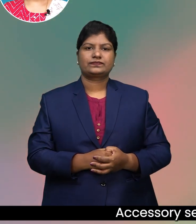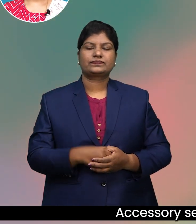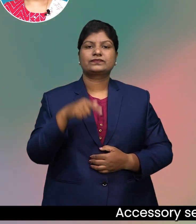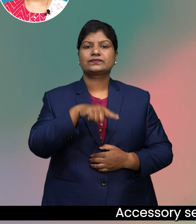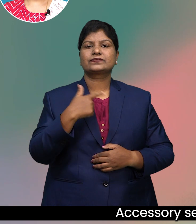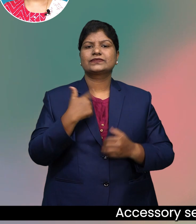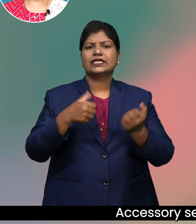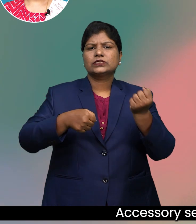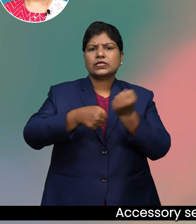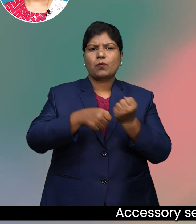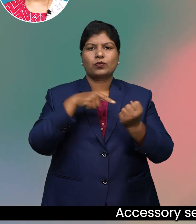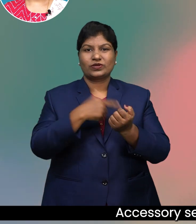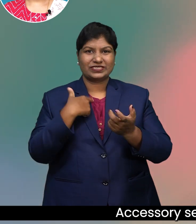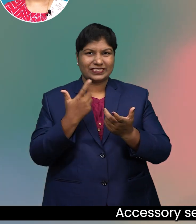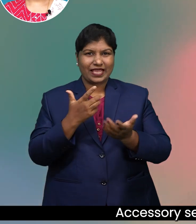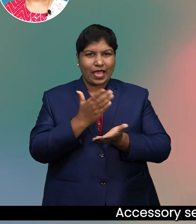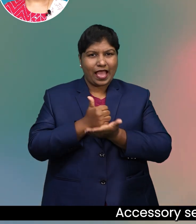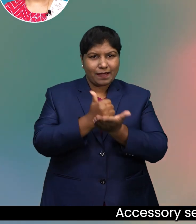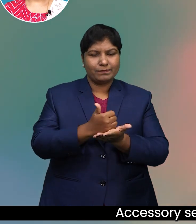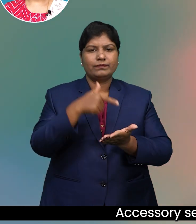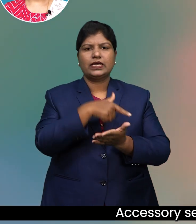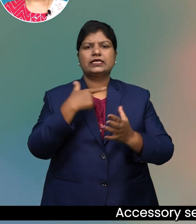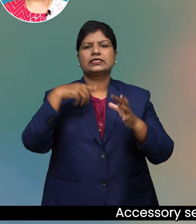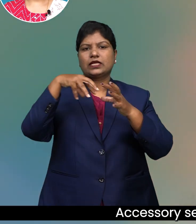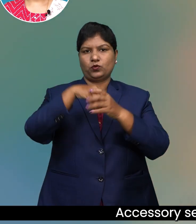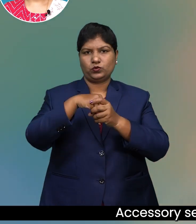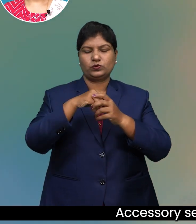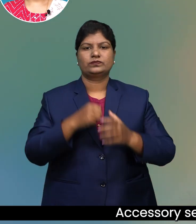Accessory sex organs in males include